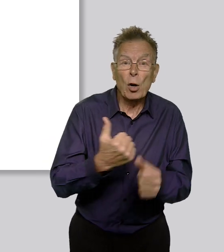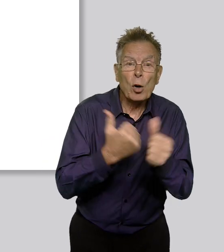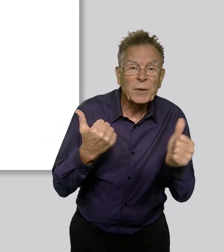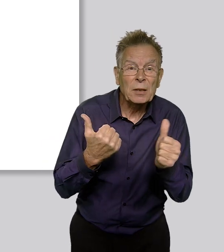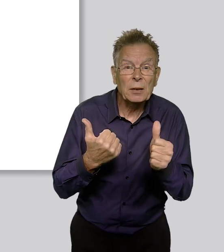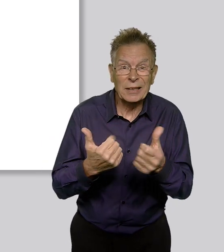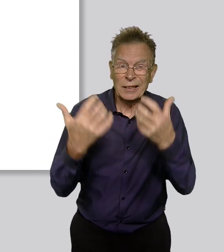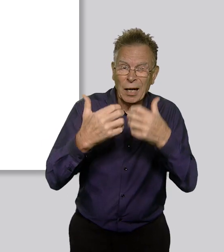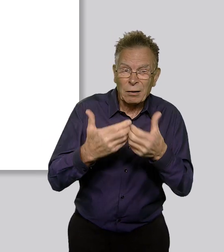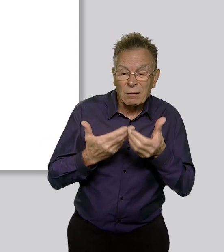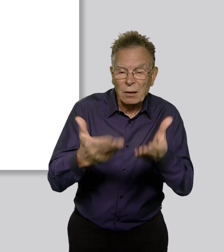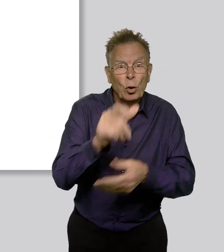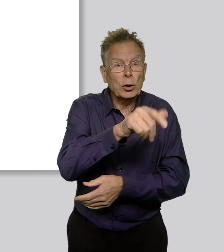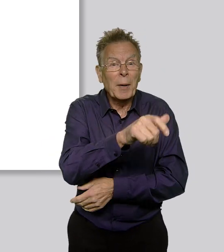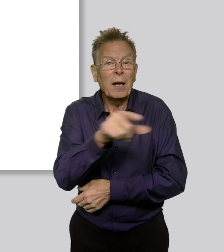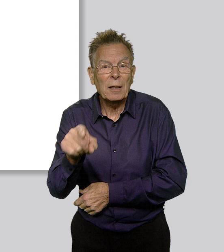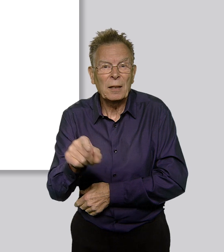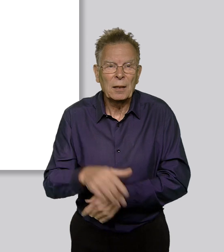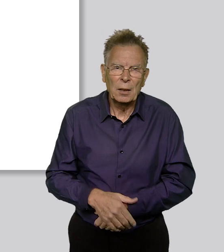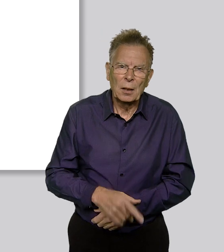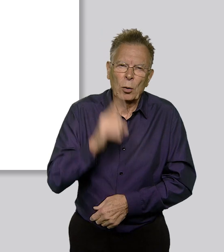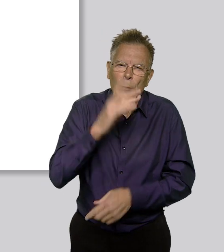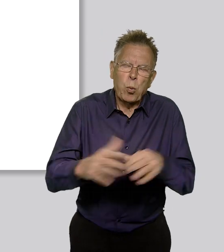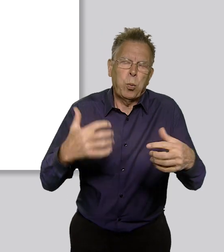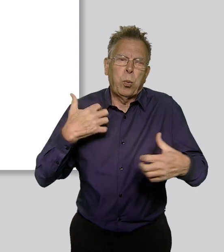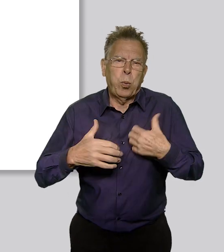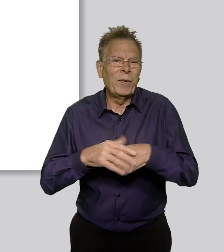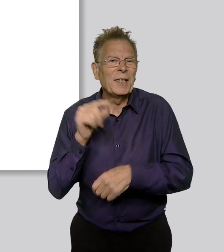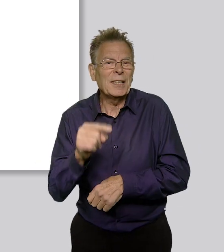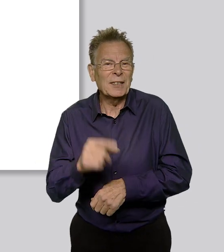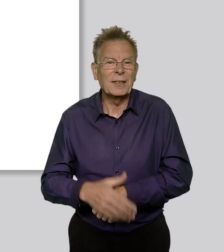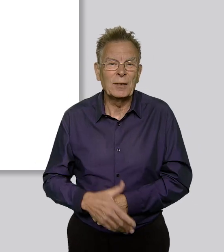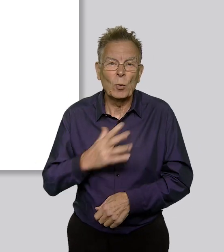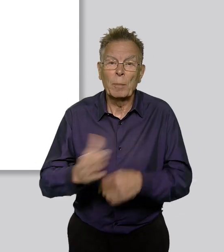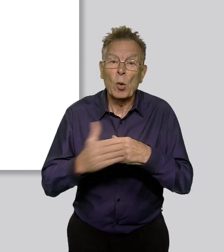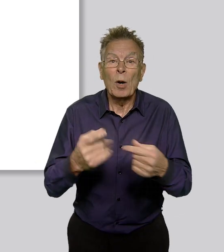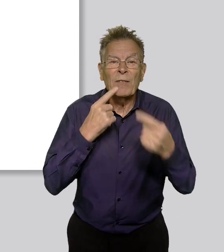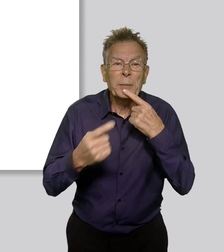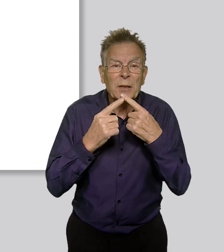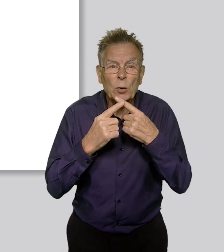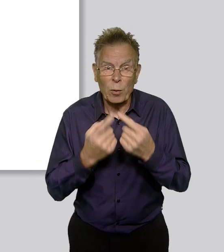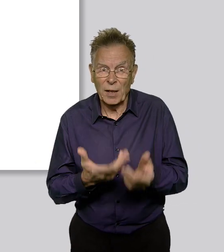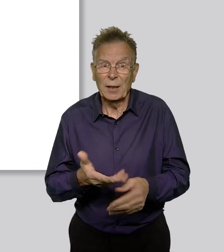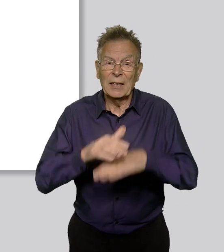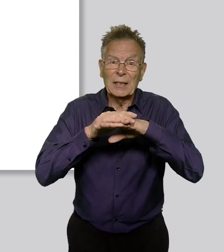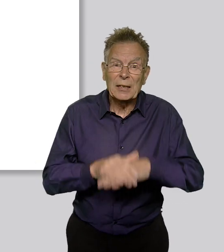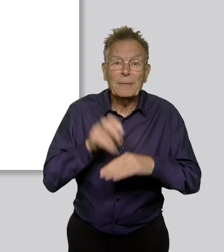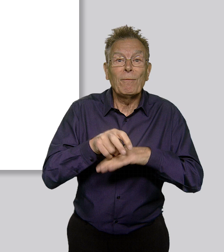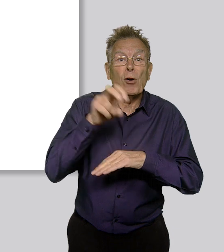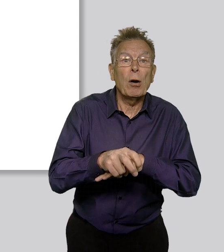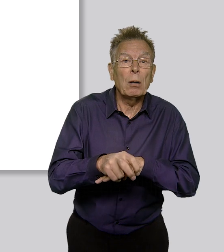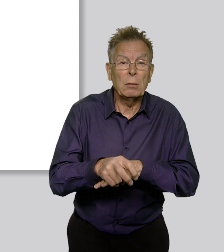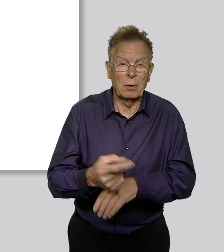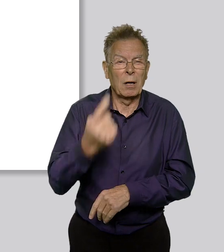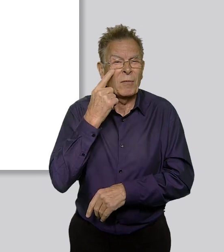We're the first rail company to bring this technology to customers and couldn't be more excited about it. For more